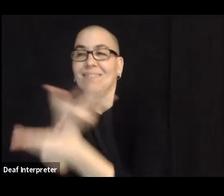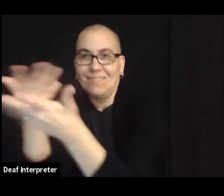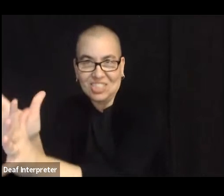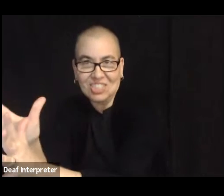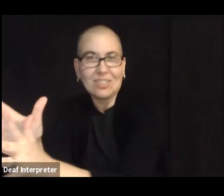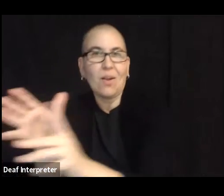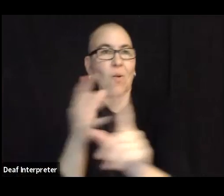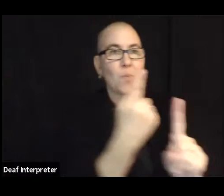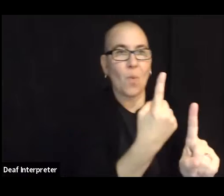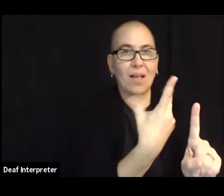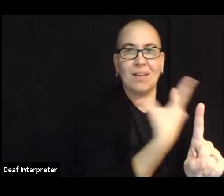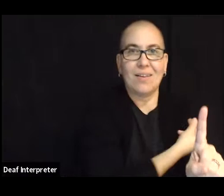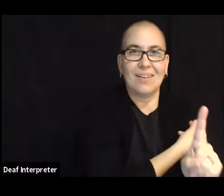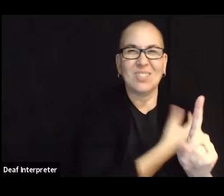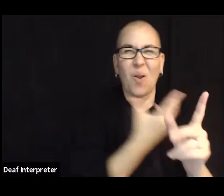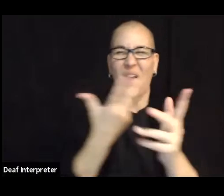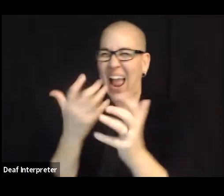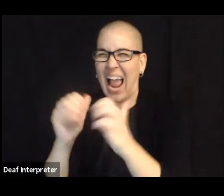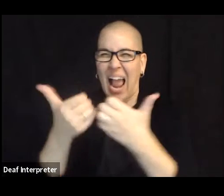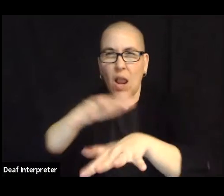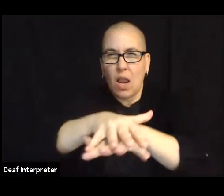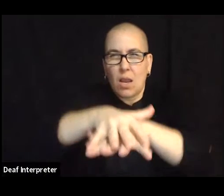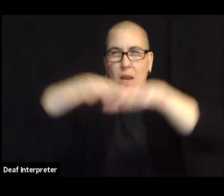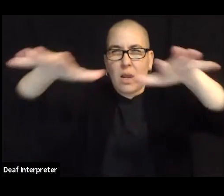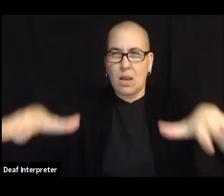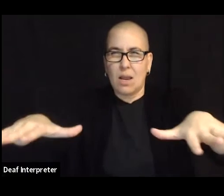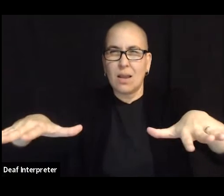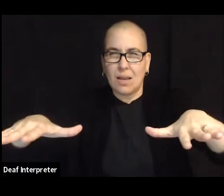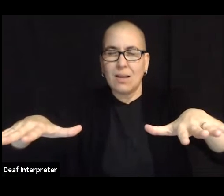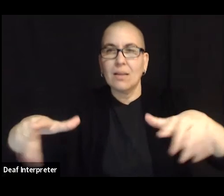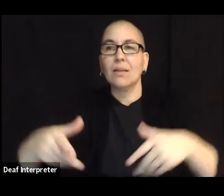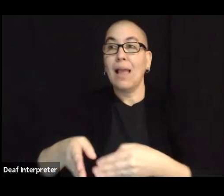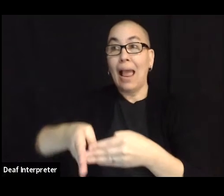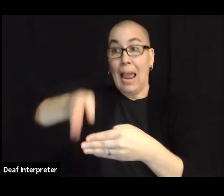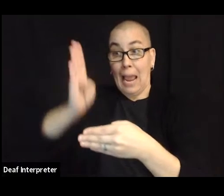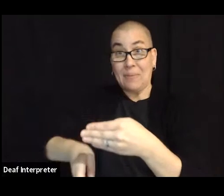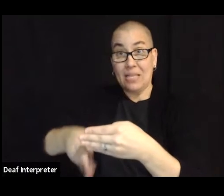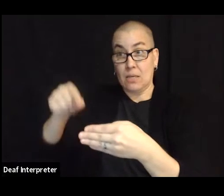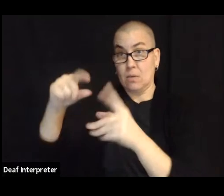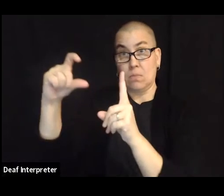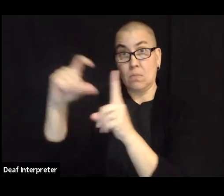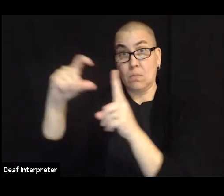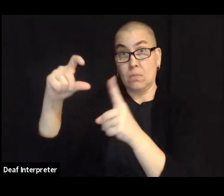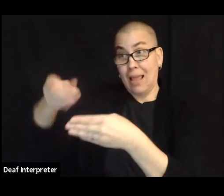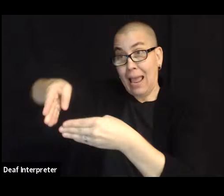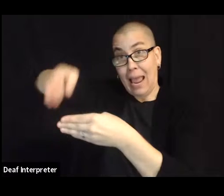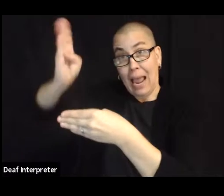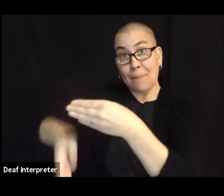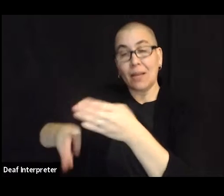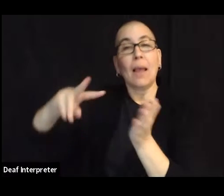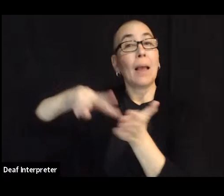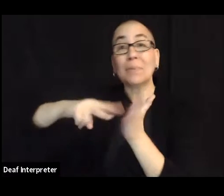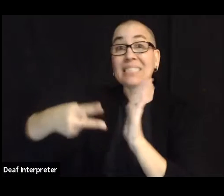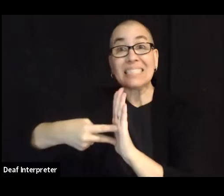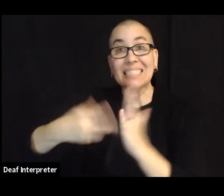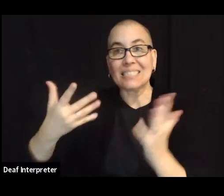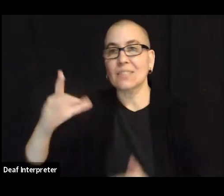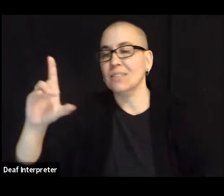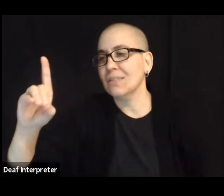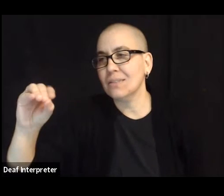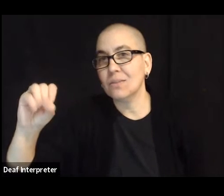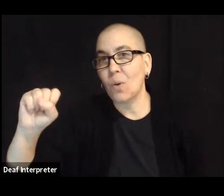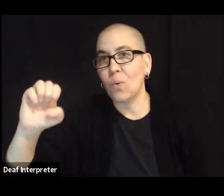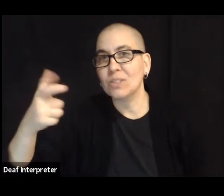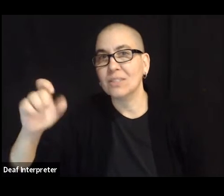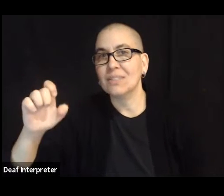a complete series is 2 doses of the same vaccine product appropriately spaced out. The